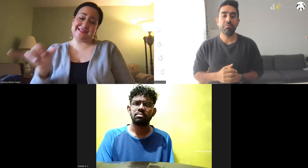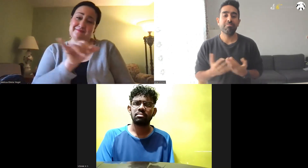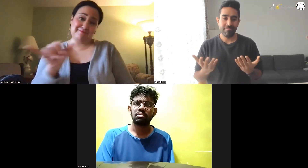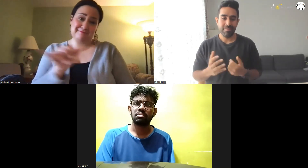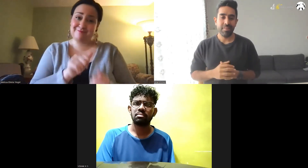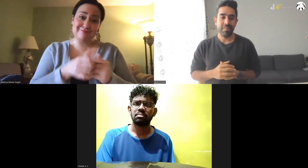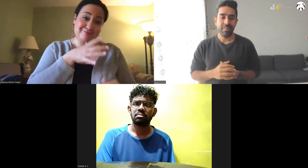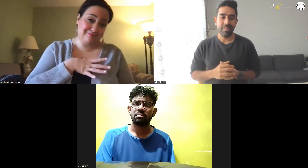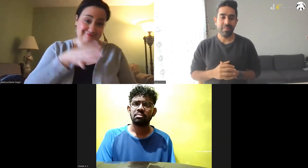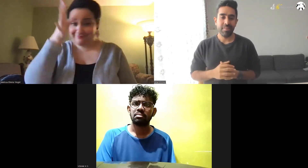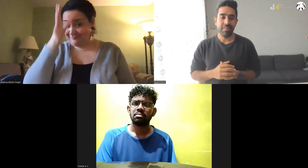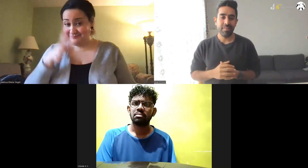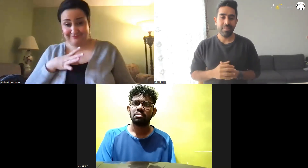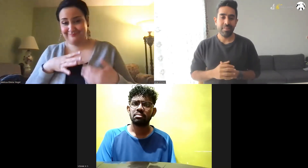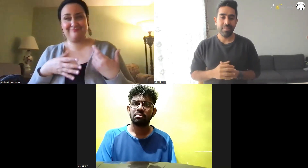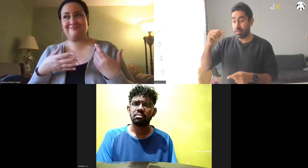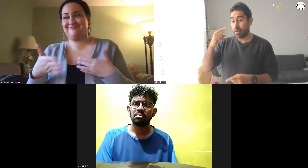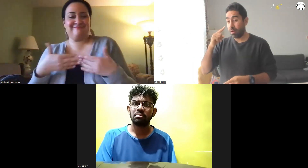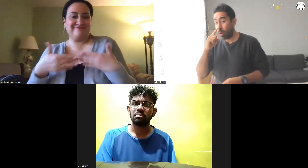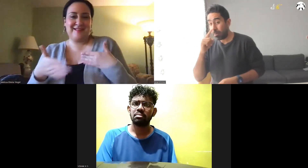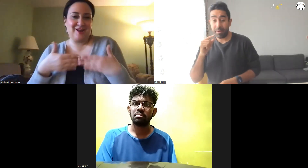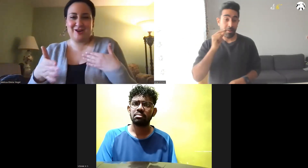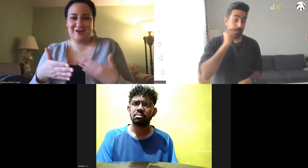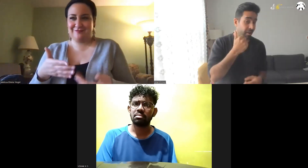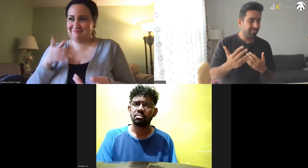mean, does it make me a woman?